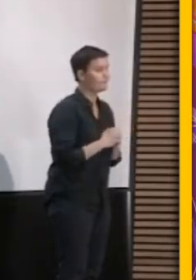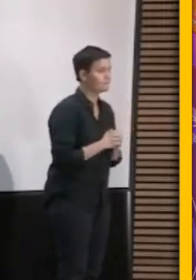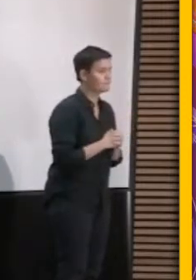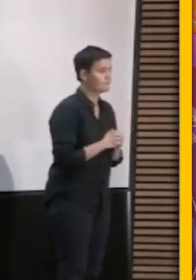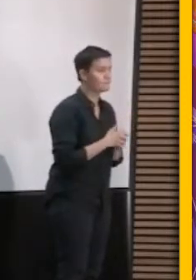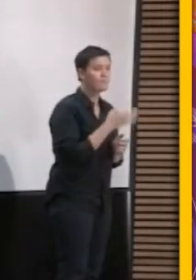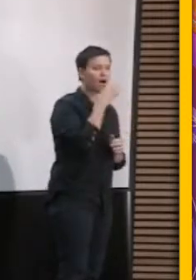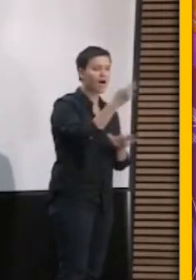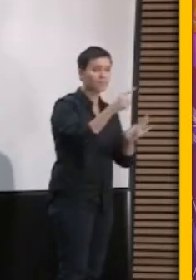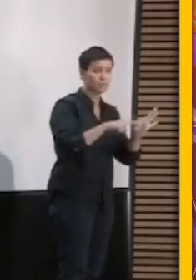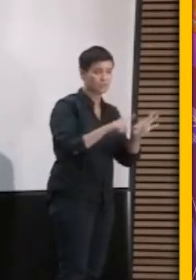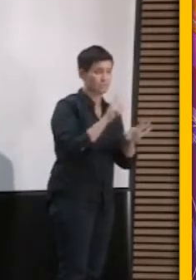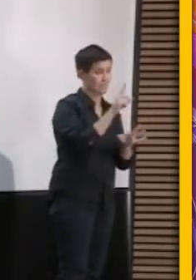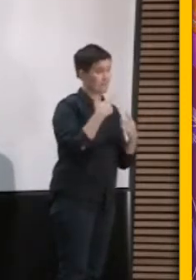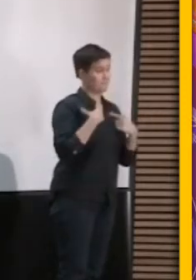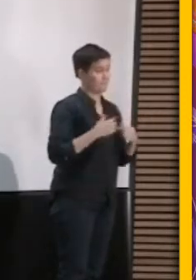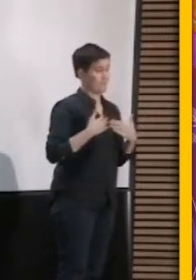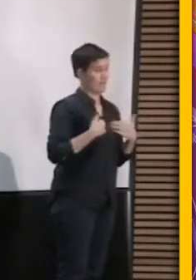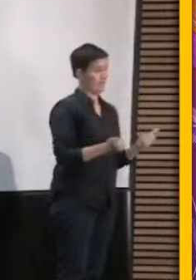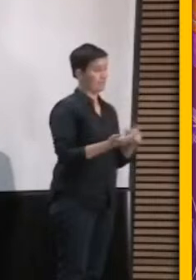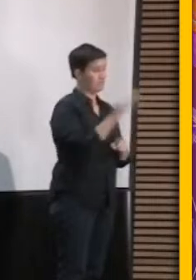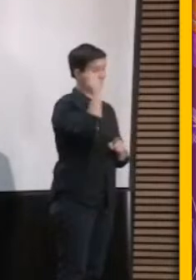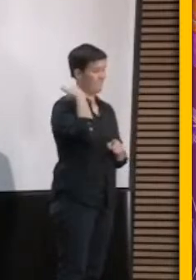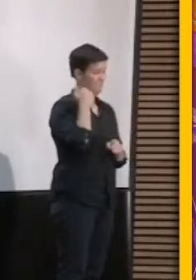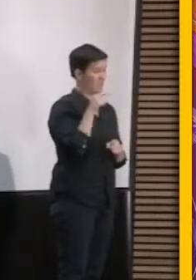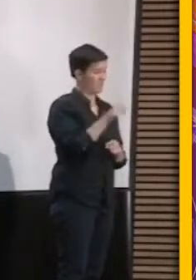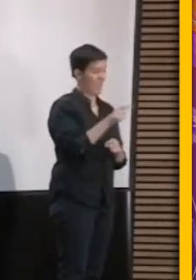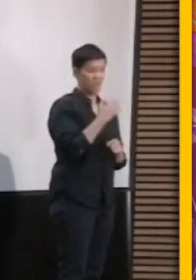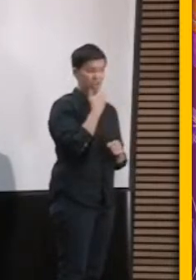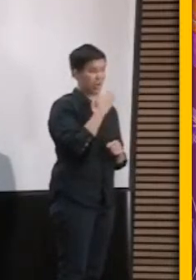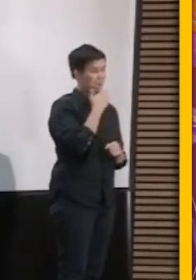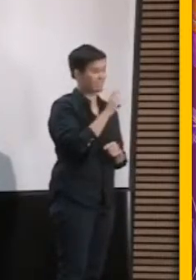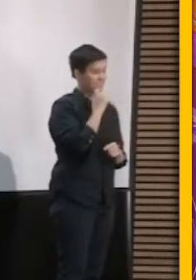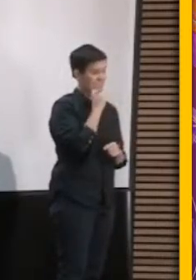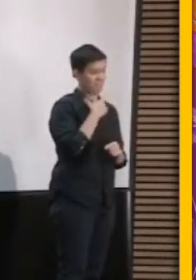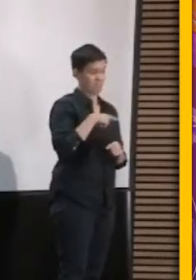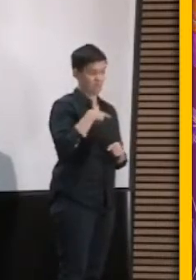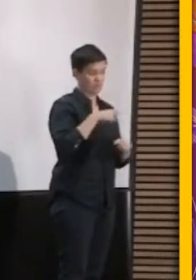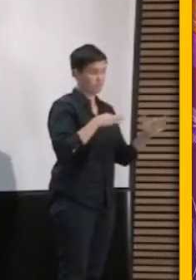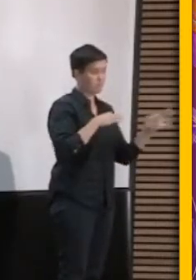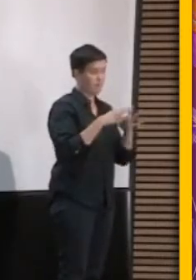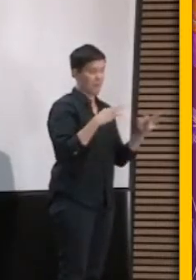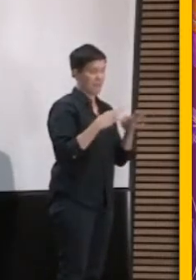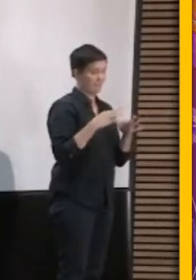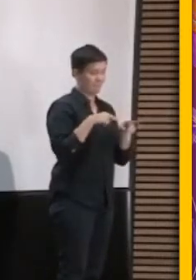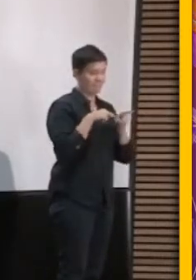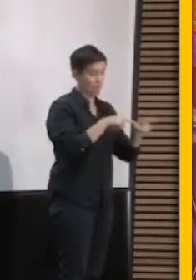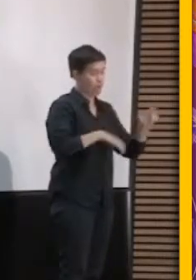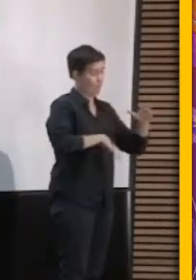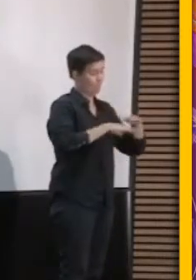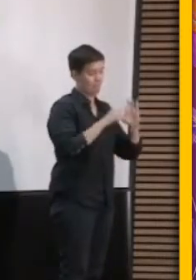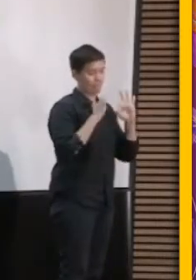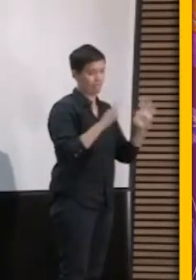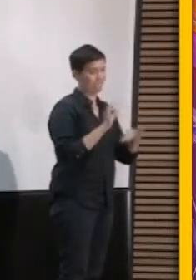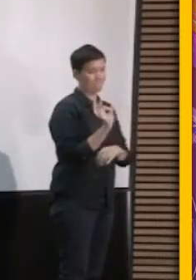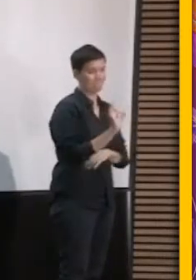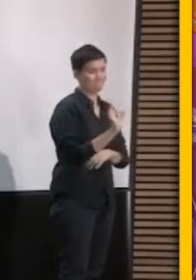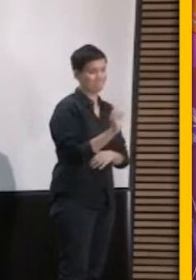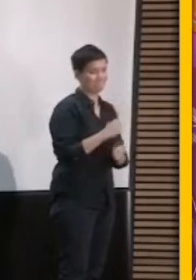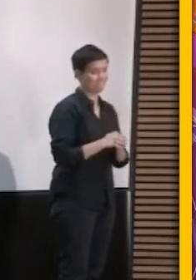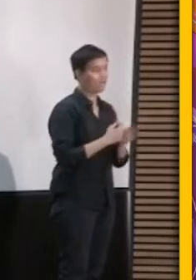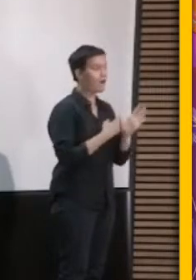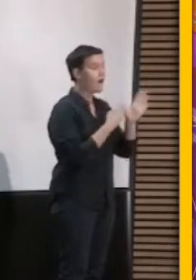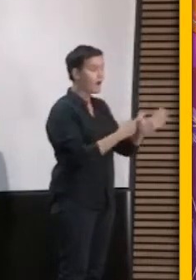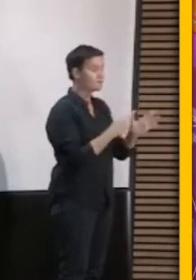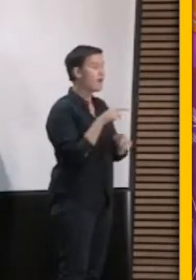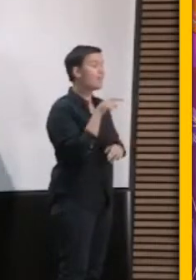though, isn't it, that health wasn't properly resourced or delivering to an adequate standard? No, it's a confirmation that this is a very logistically